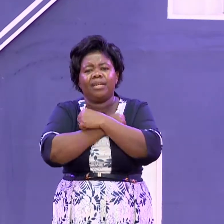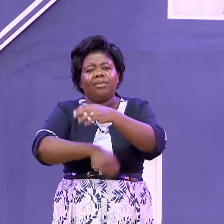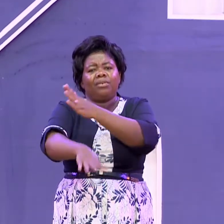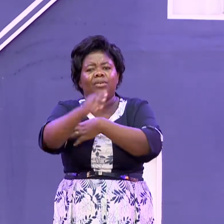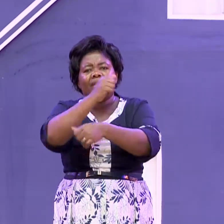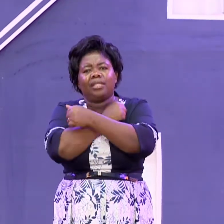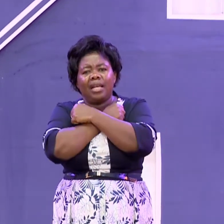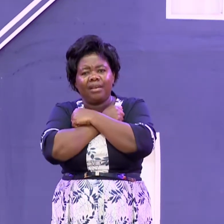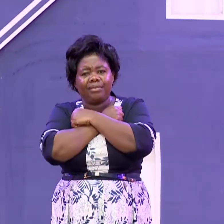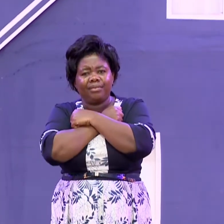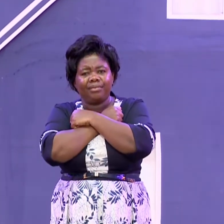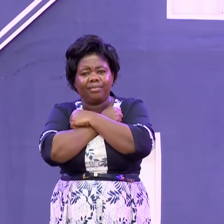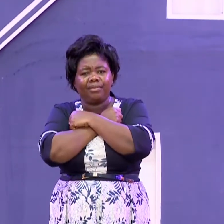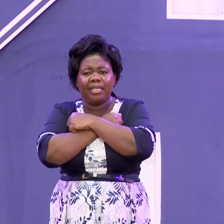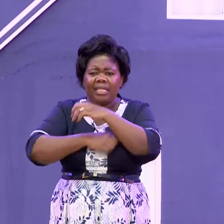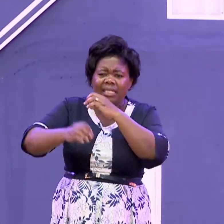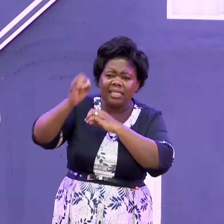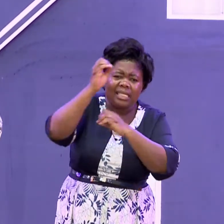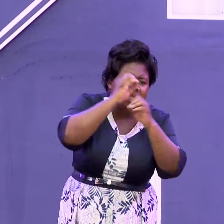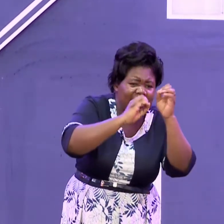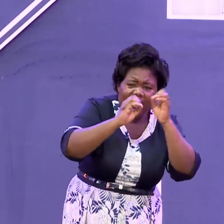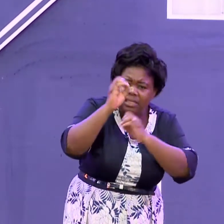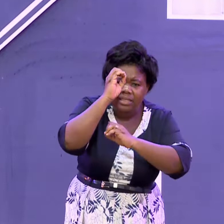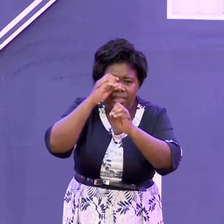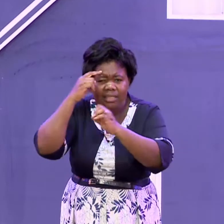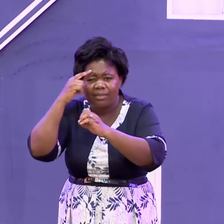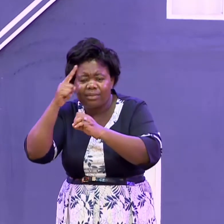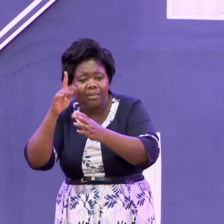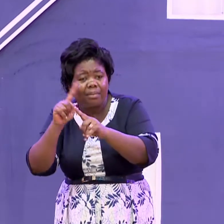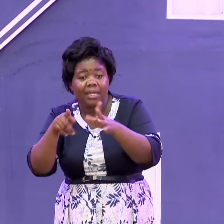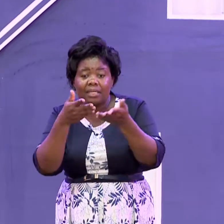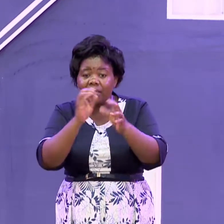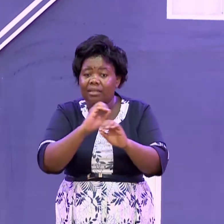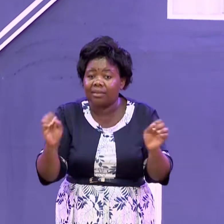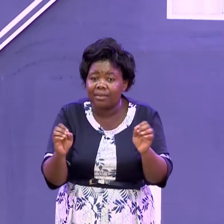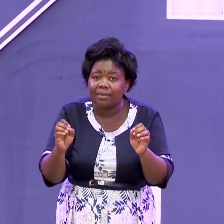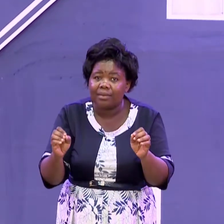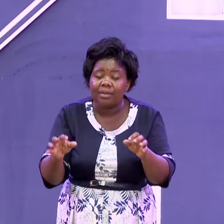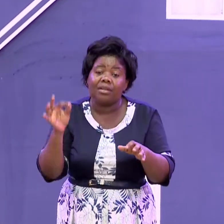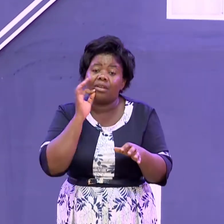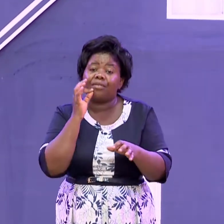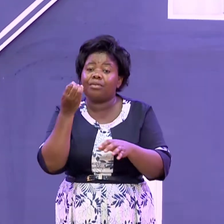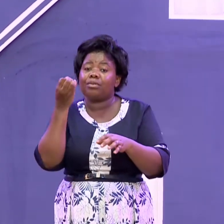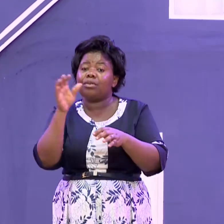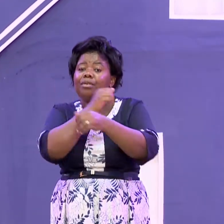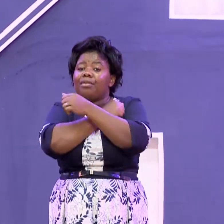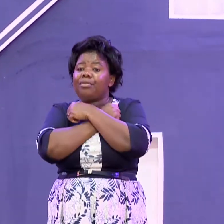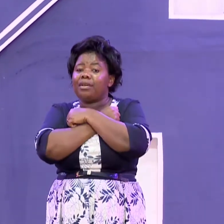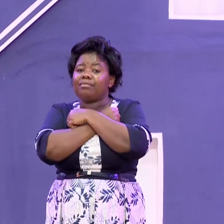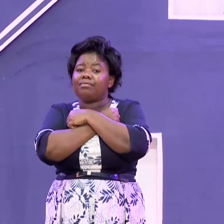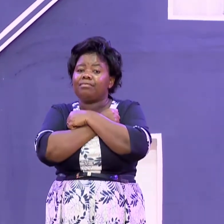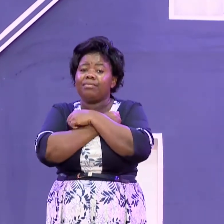The agape love. He looks for you when he's not seeing you. And the fruit